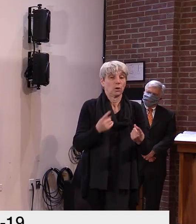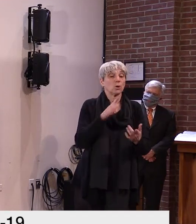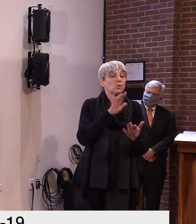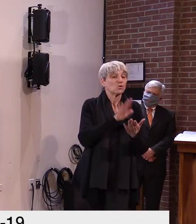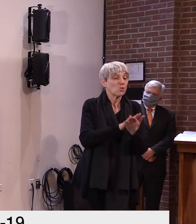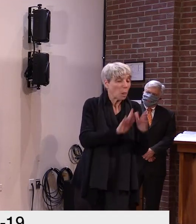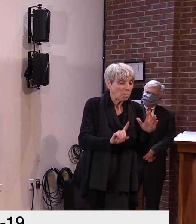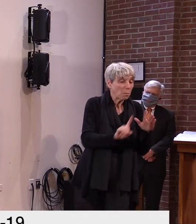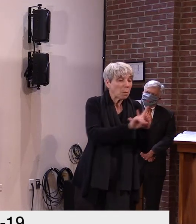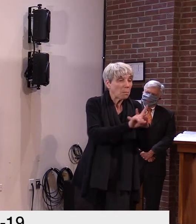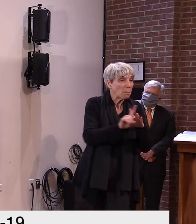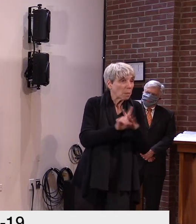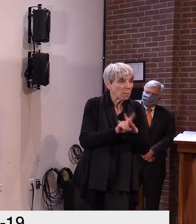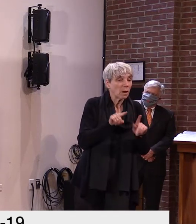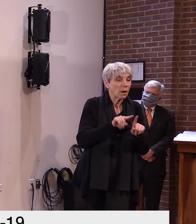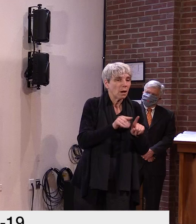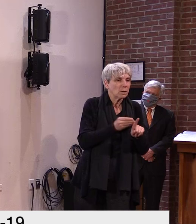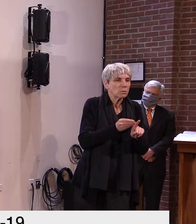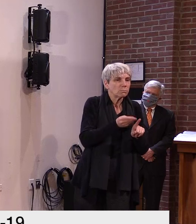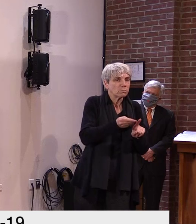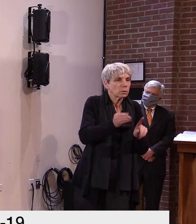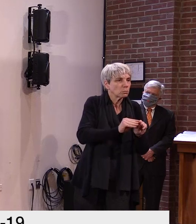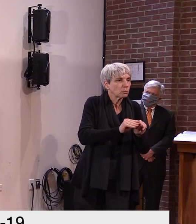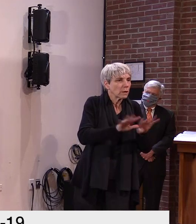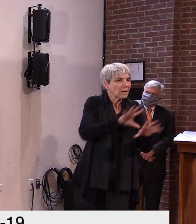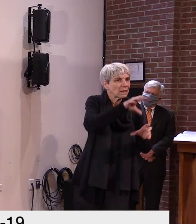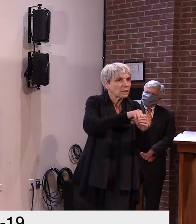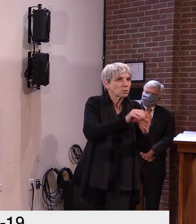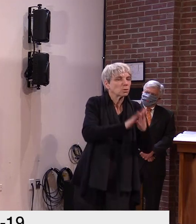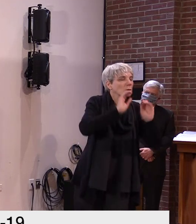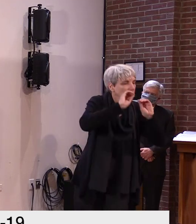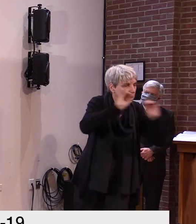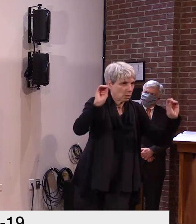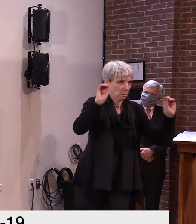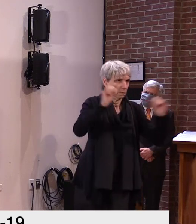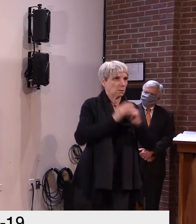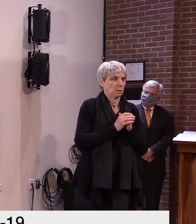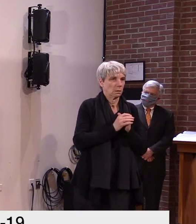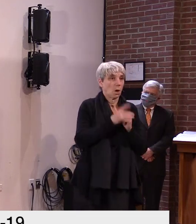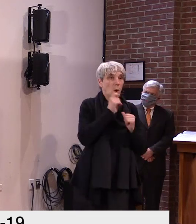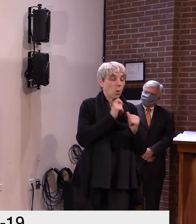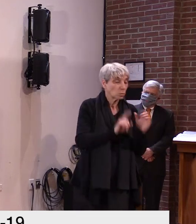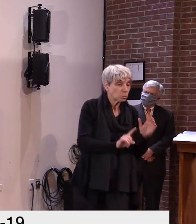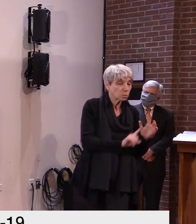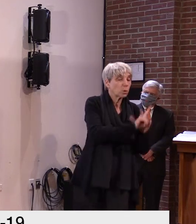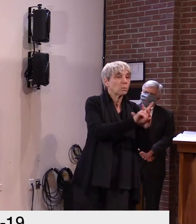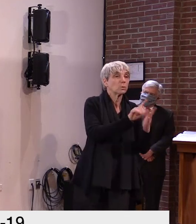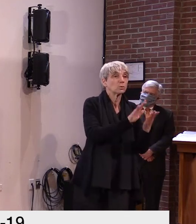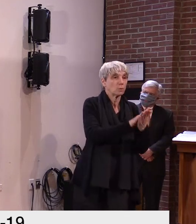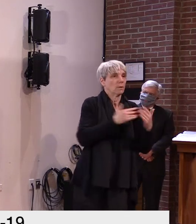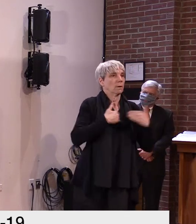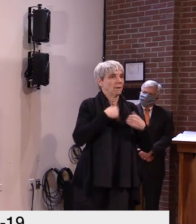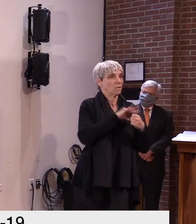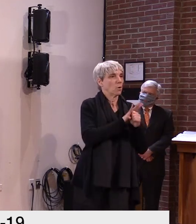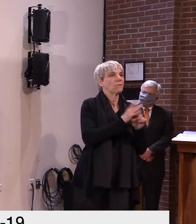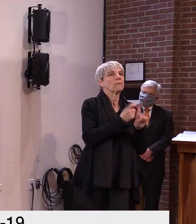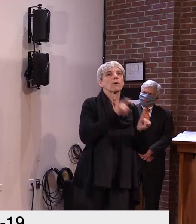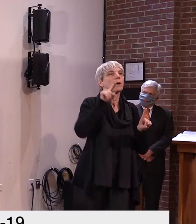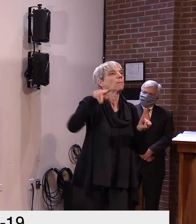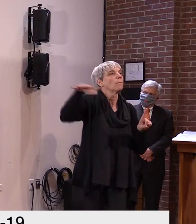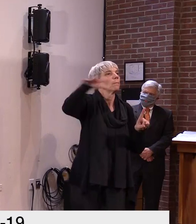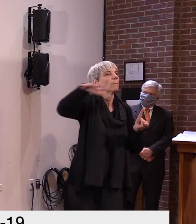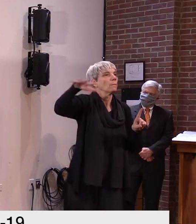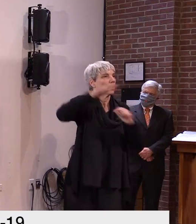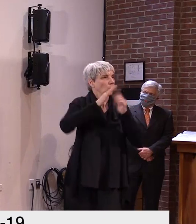schools. School-associated cases are among people who've been exposed to the virus in the community outside of